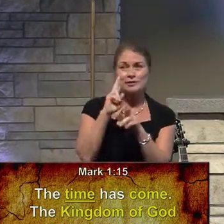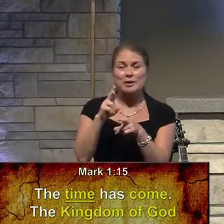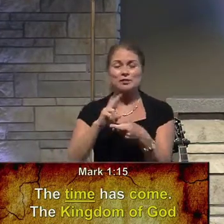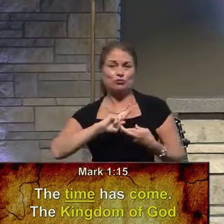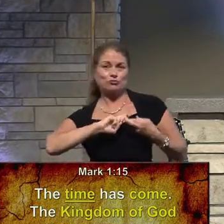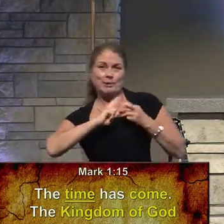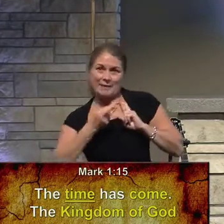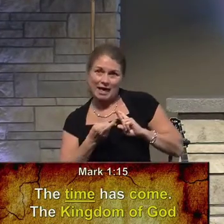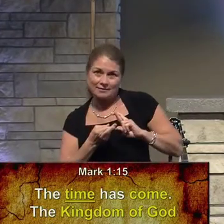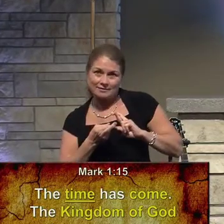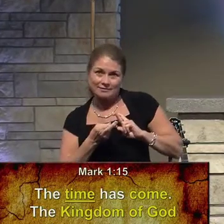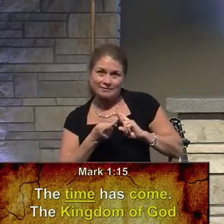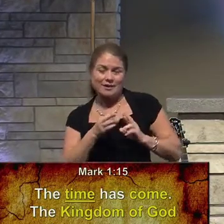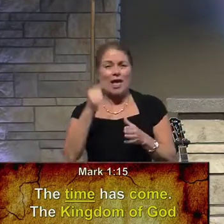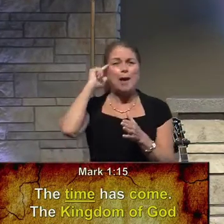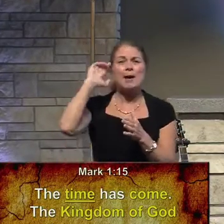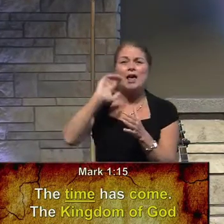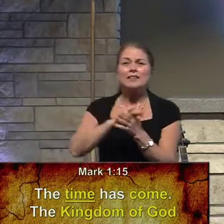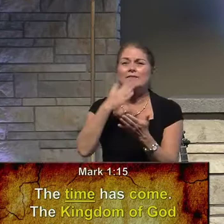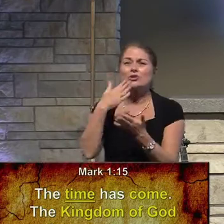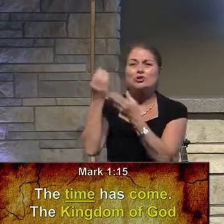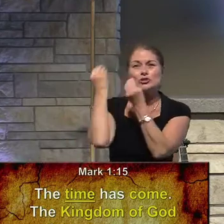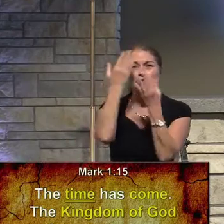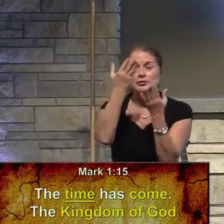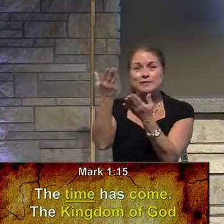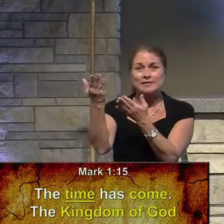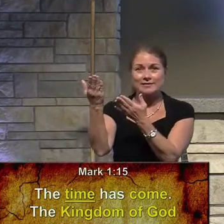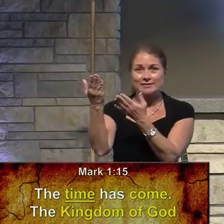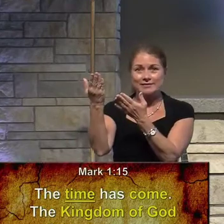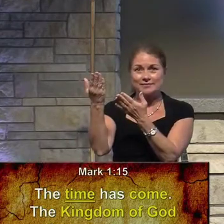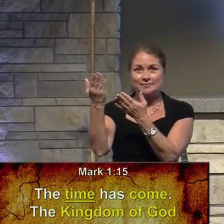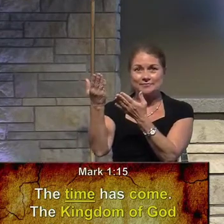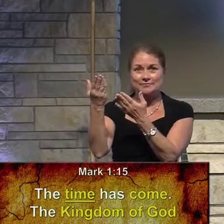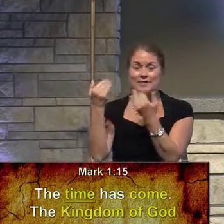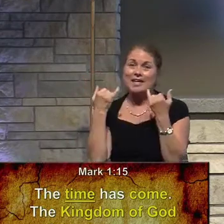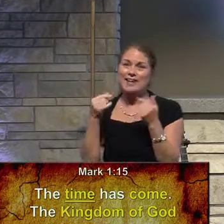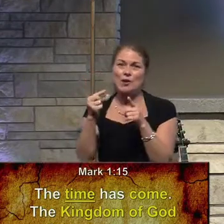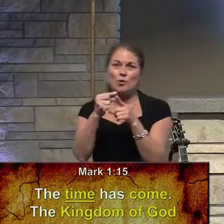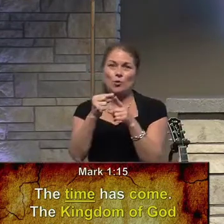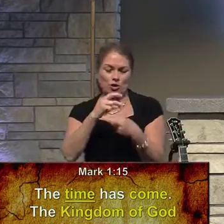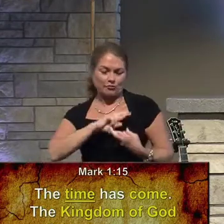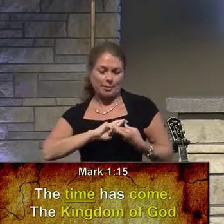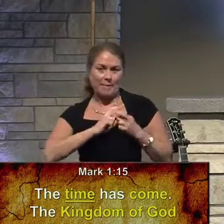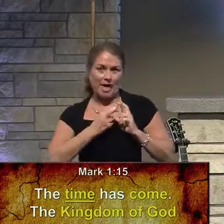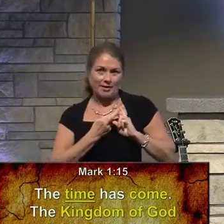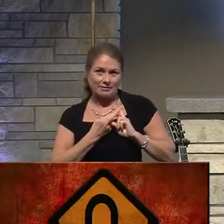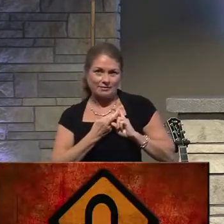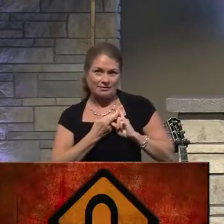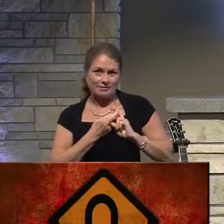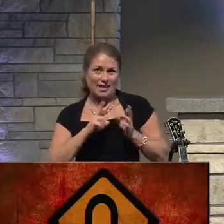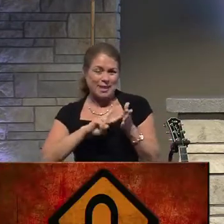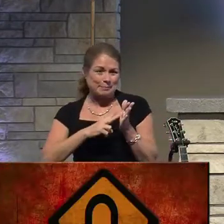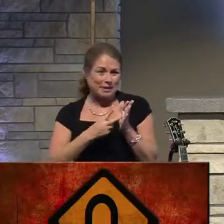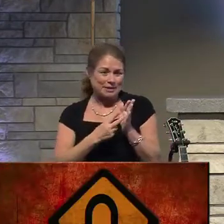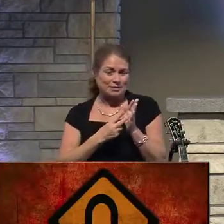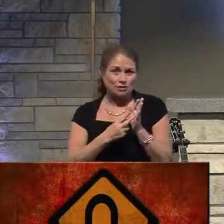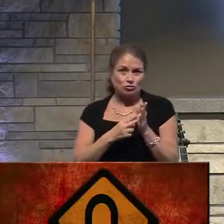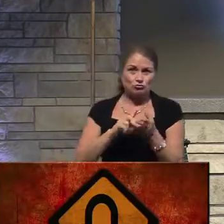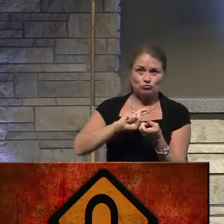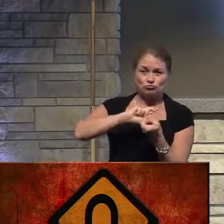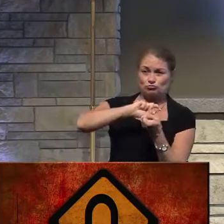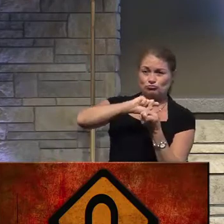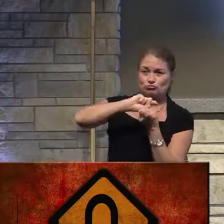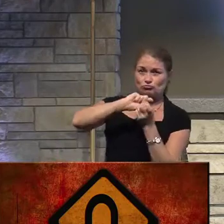repent and believe the good news. Now, that word repent means that you do a